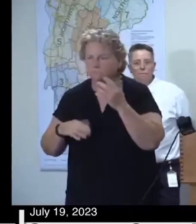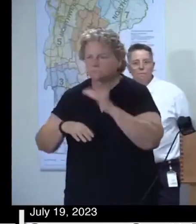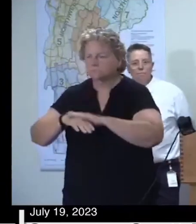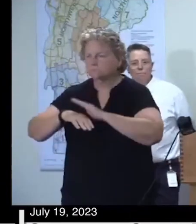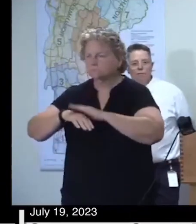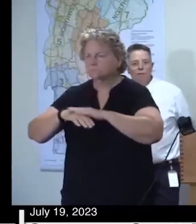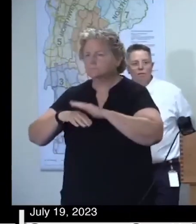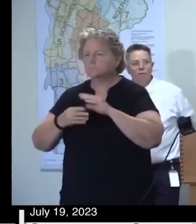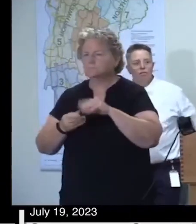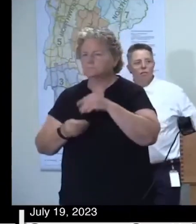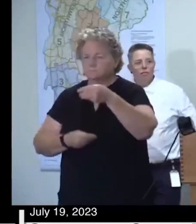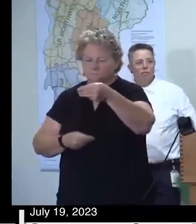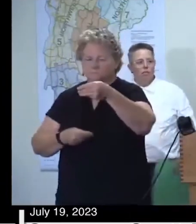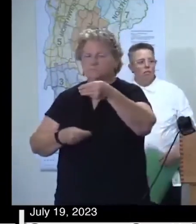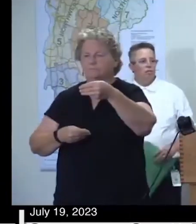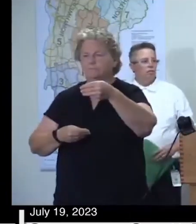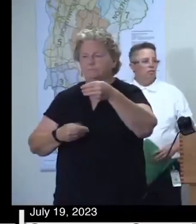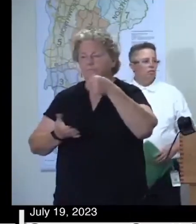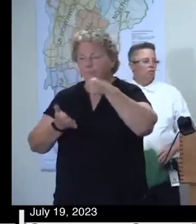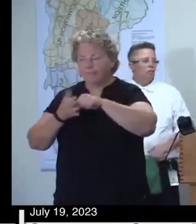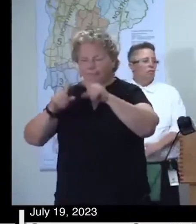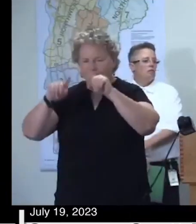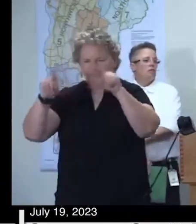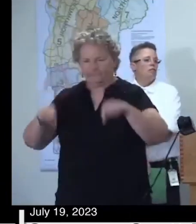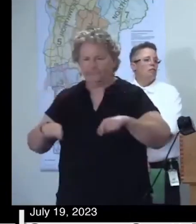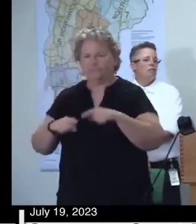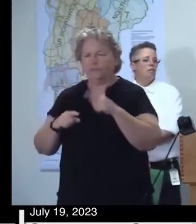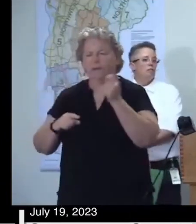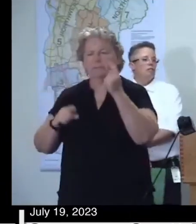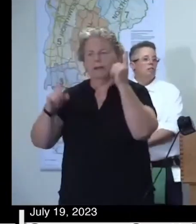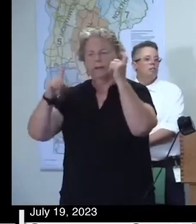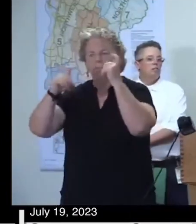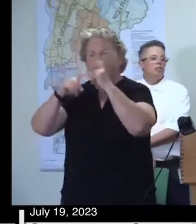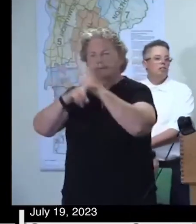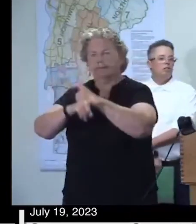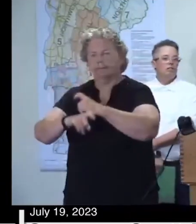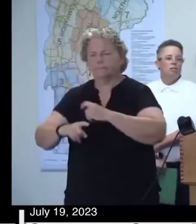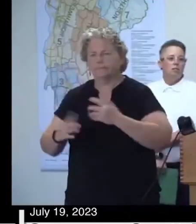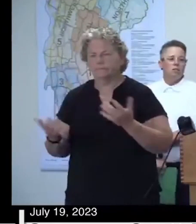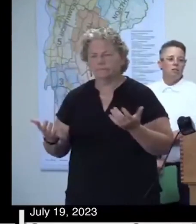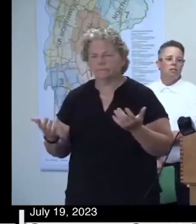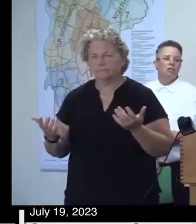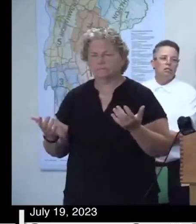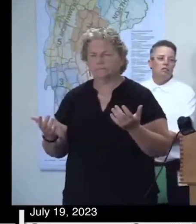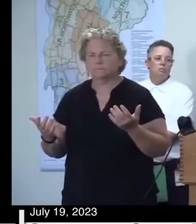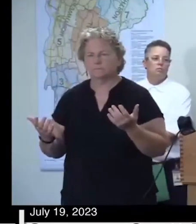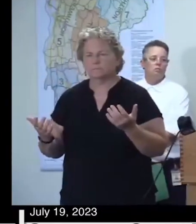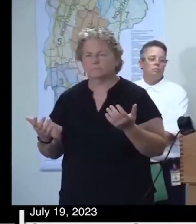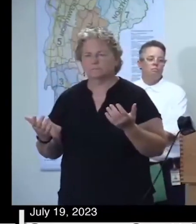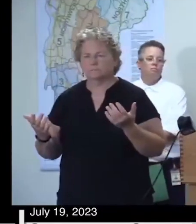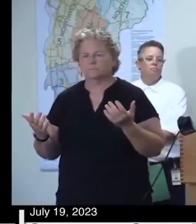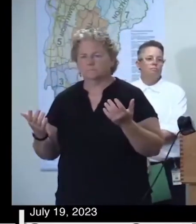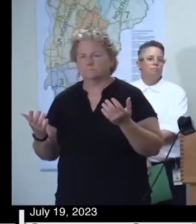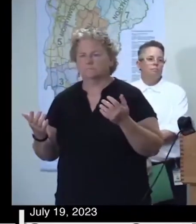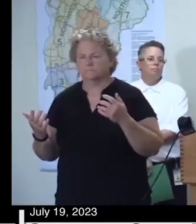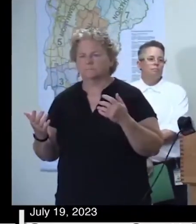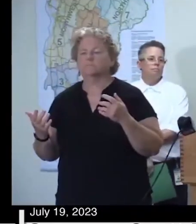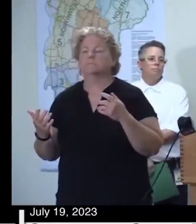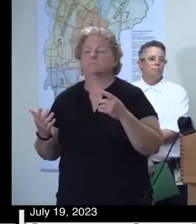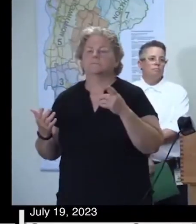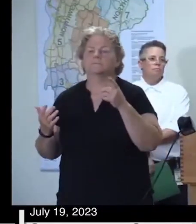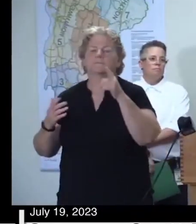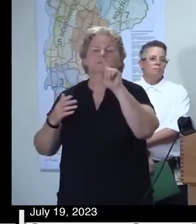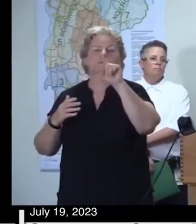just something missing that's preventing us from moving forward, providing them the funding, whether it's their insurance